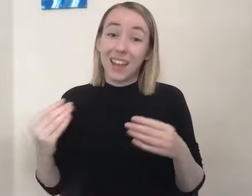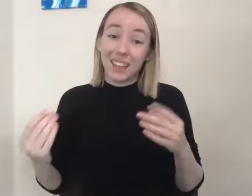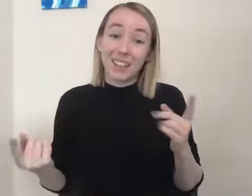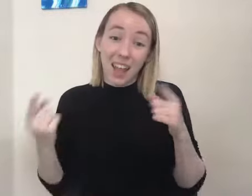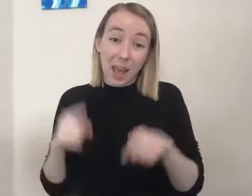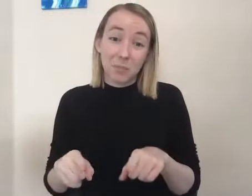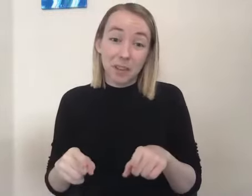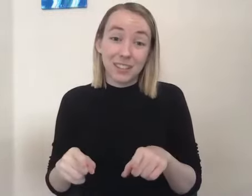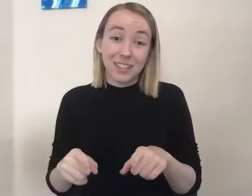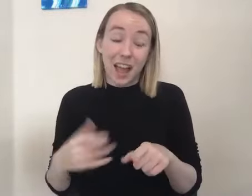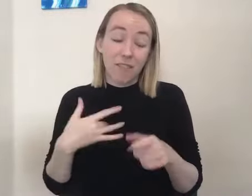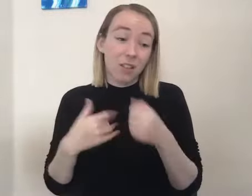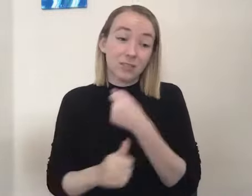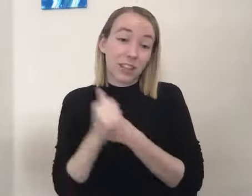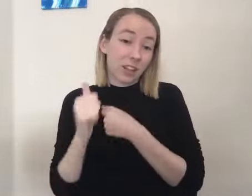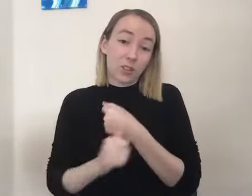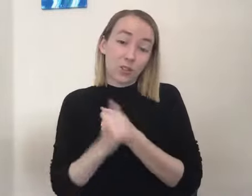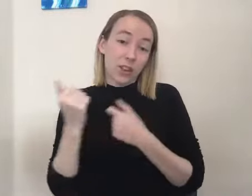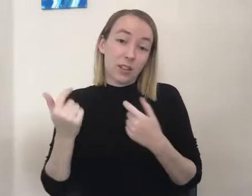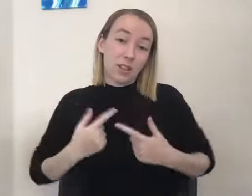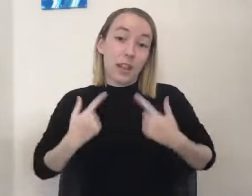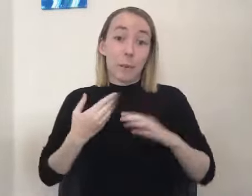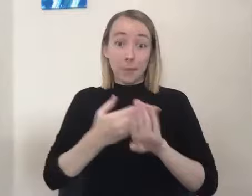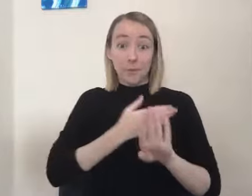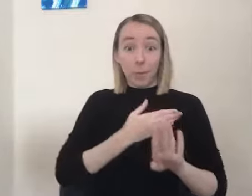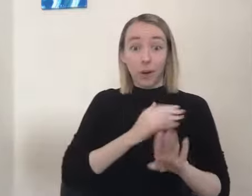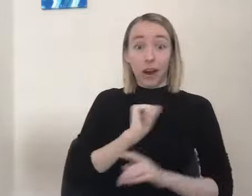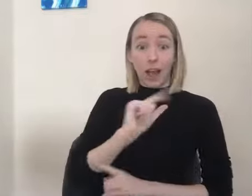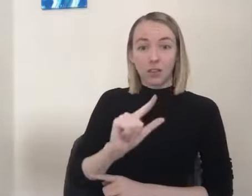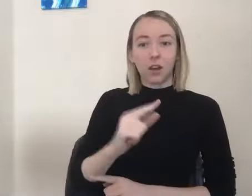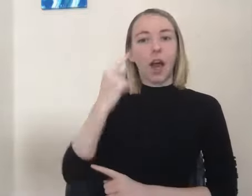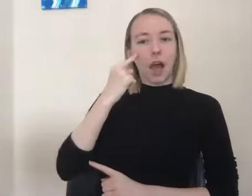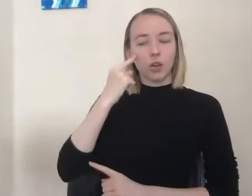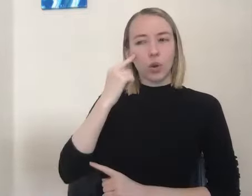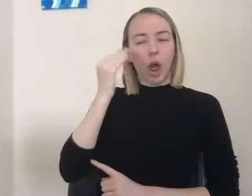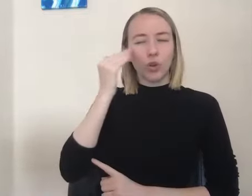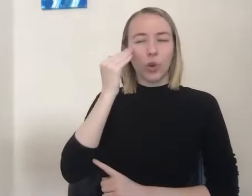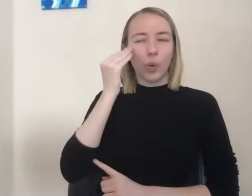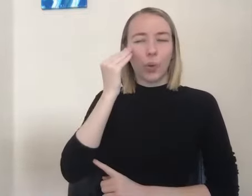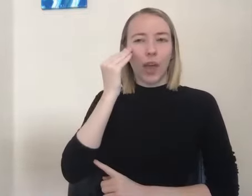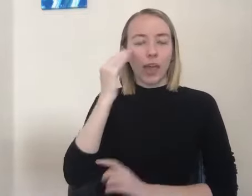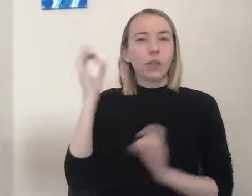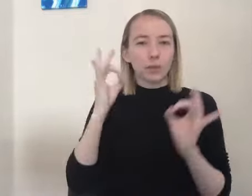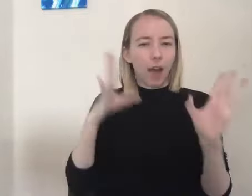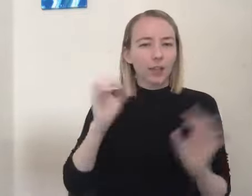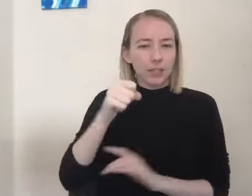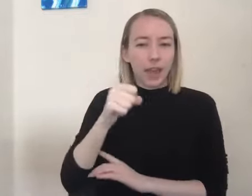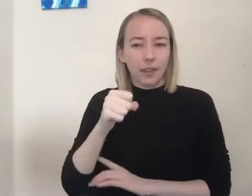done that before. And immediately into my life came threatened violence. I can say that today.